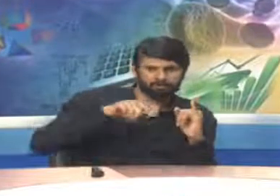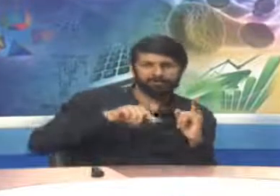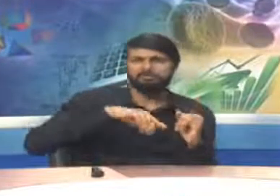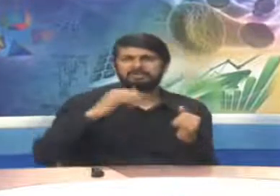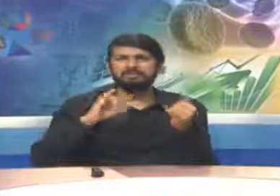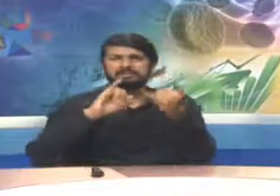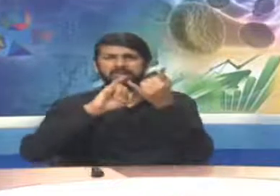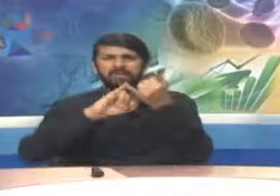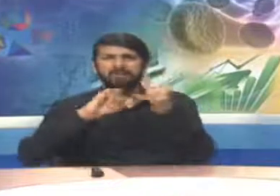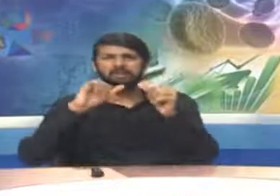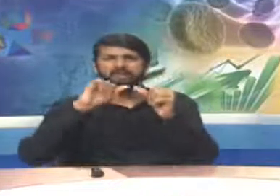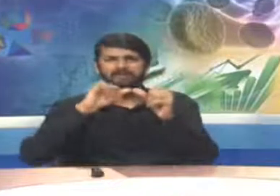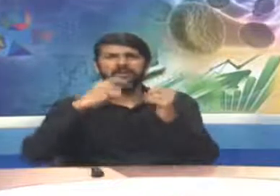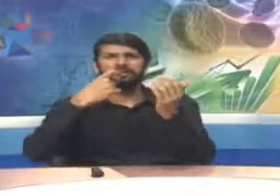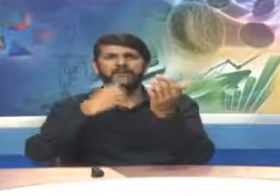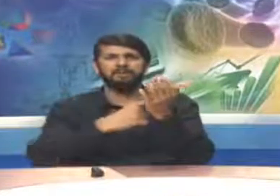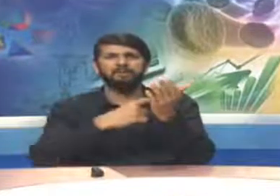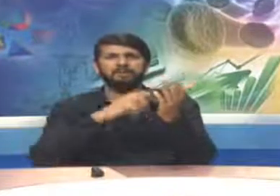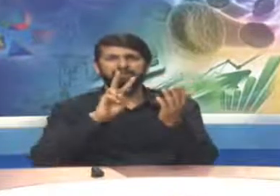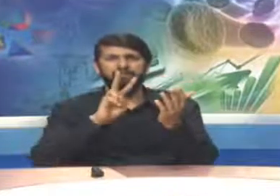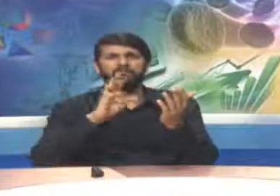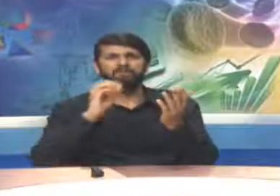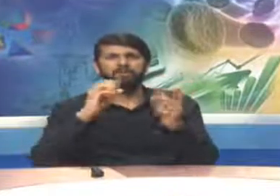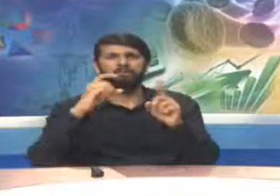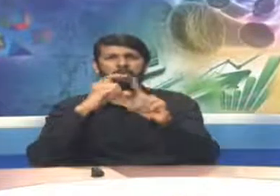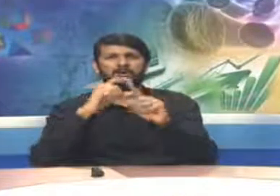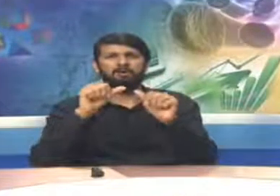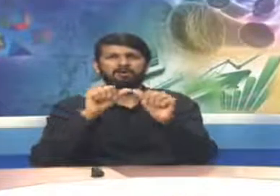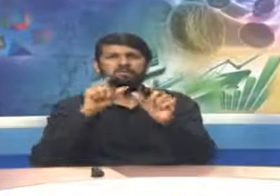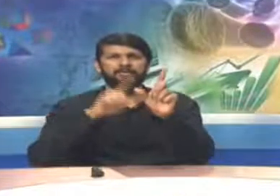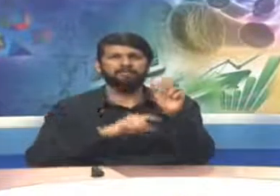Next topic is society and